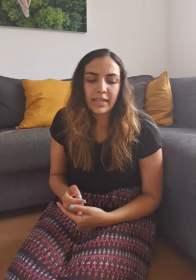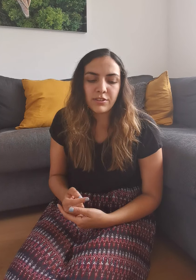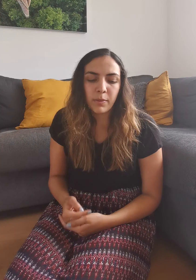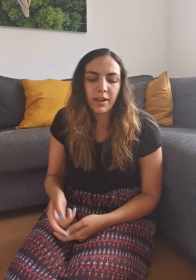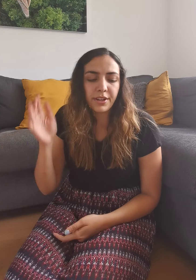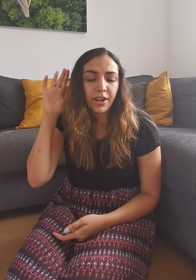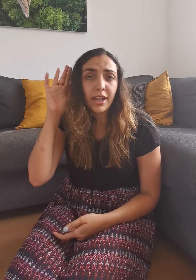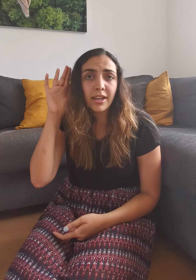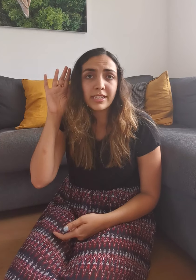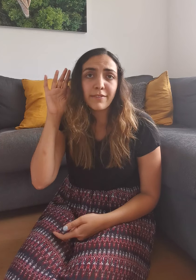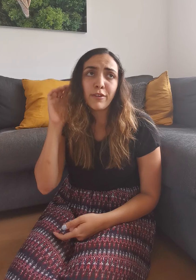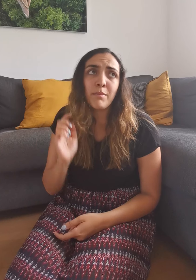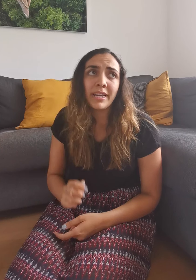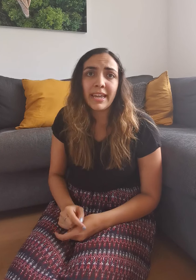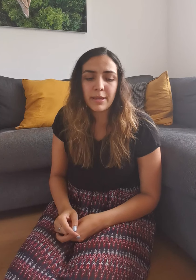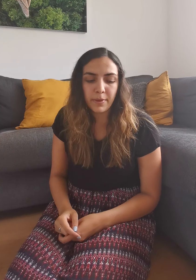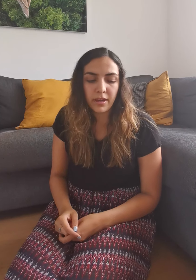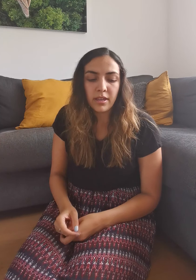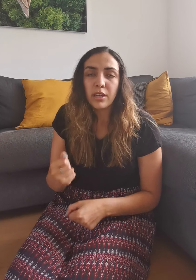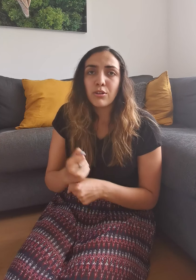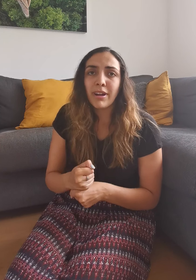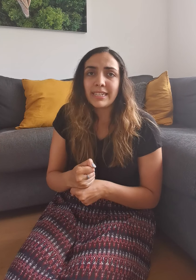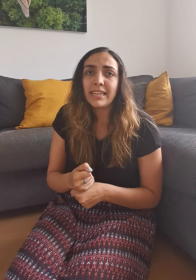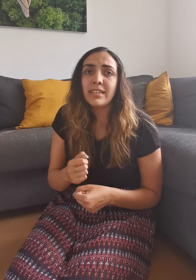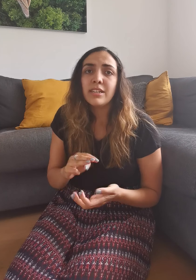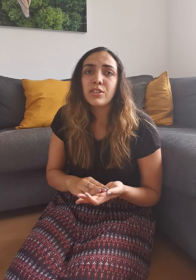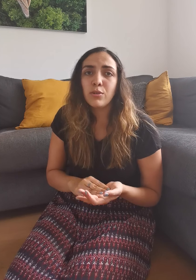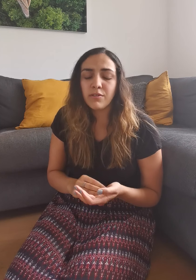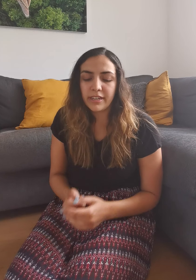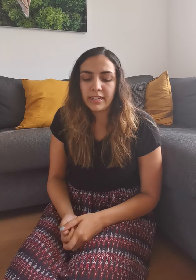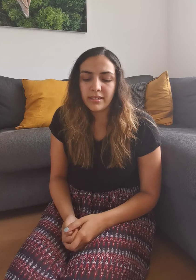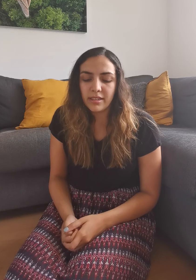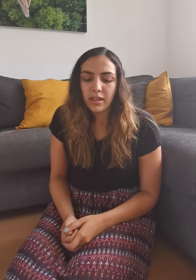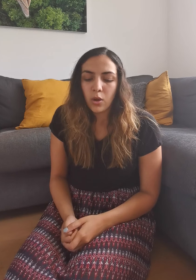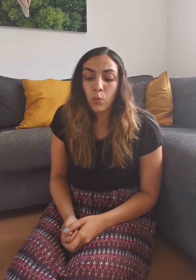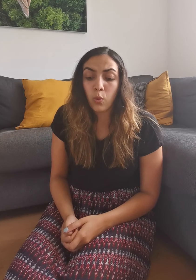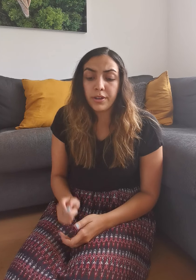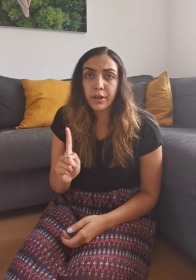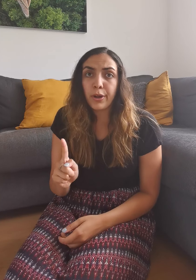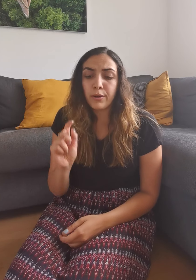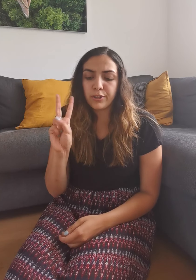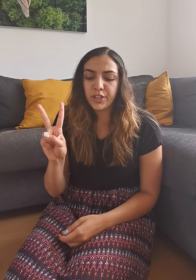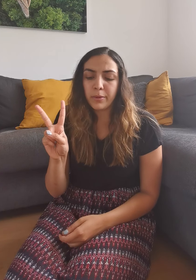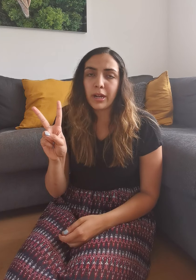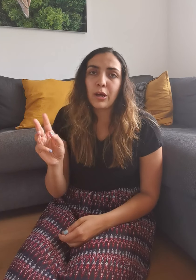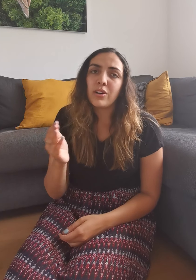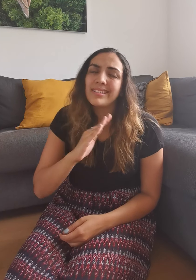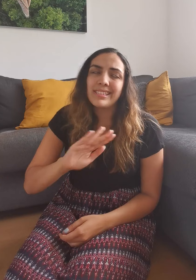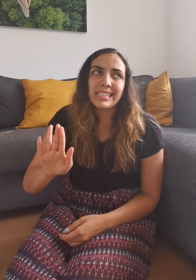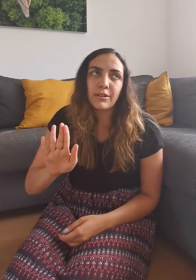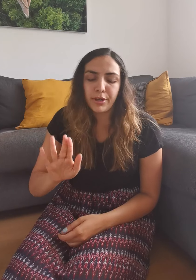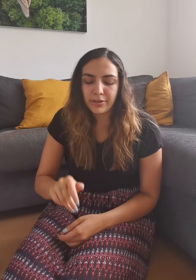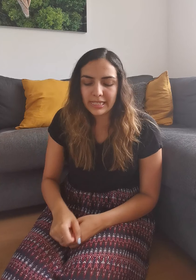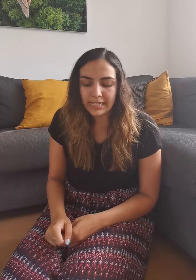place replied, I heard it from my neighbour, Granny Dory. 1 o'clock, 2 o'clock, still no